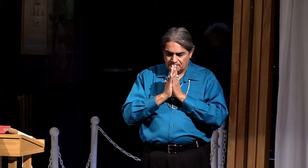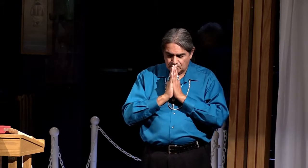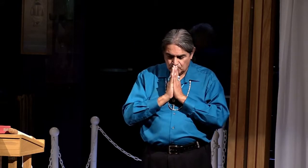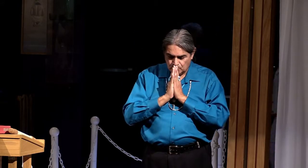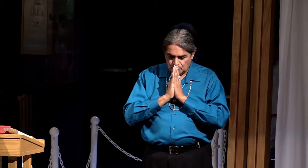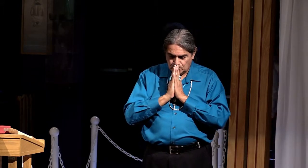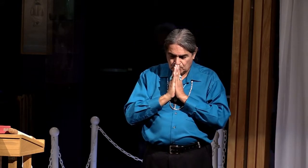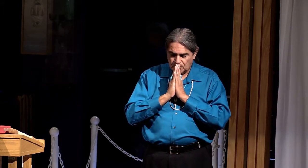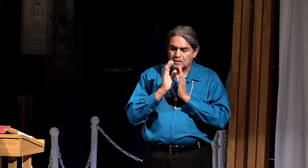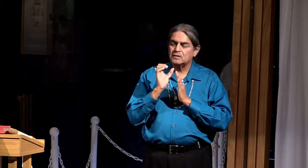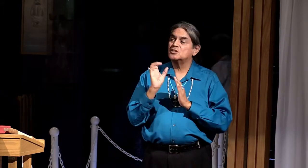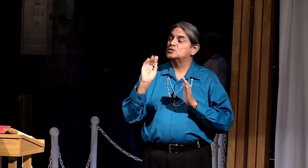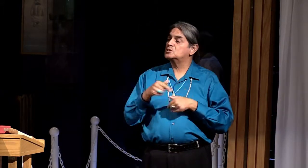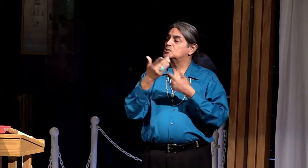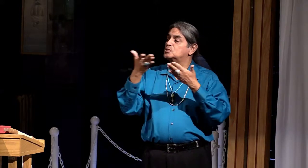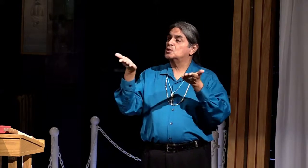And so we pray.